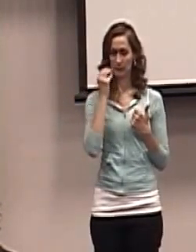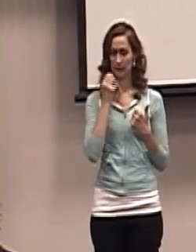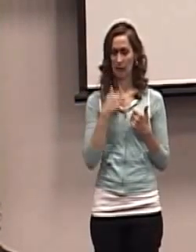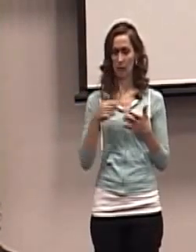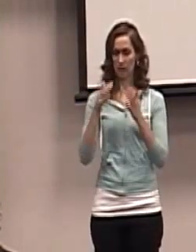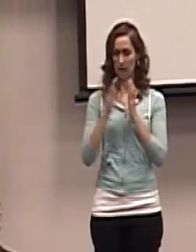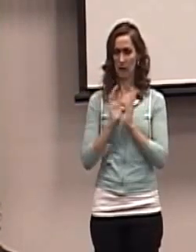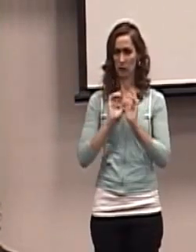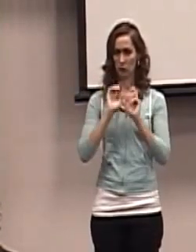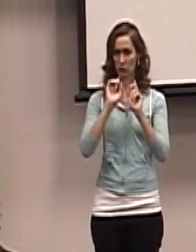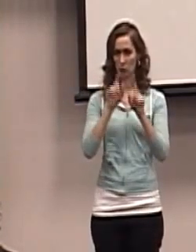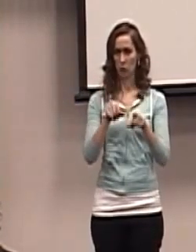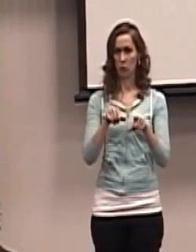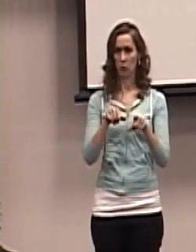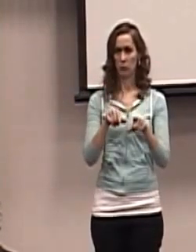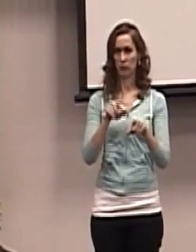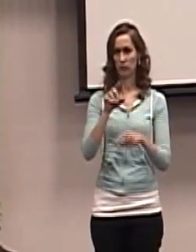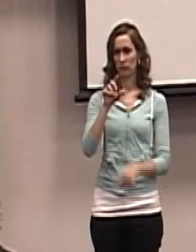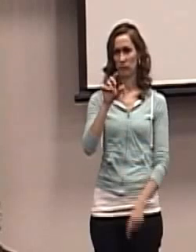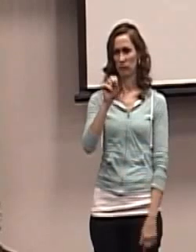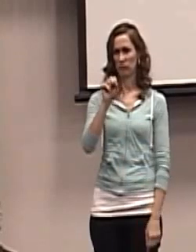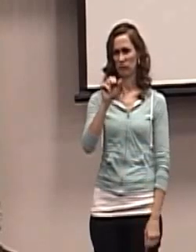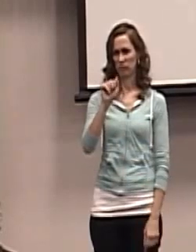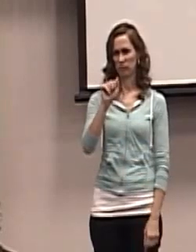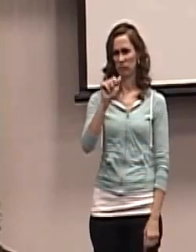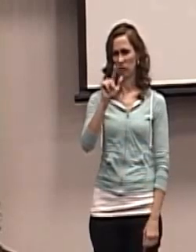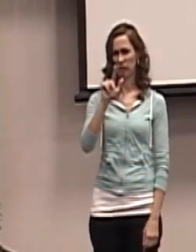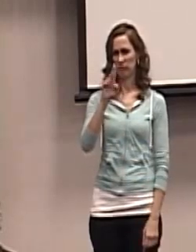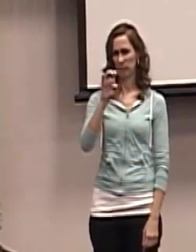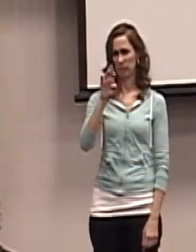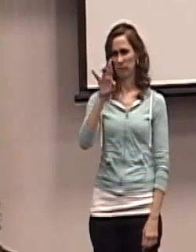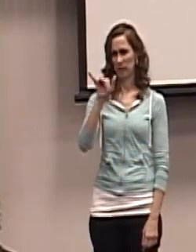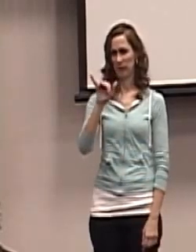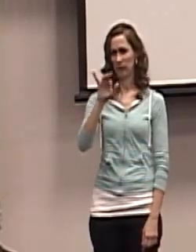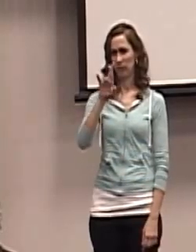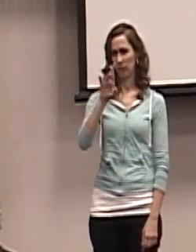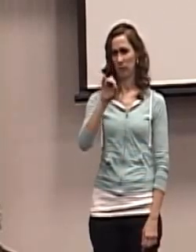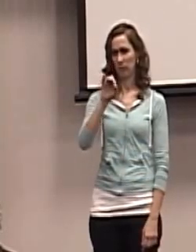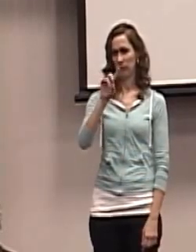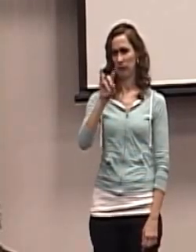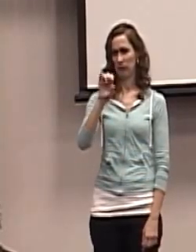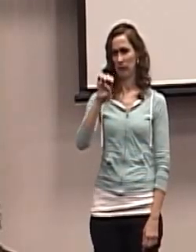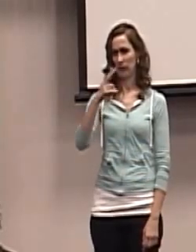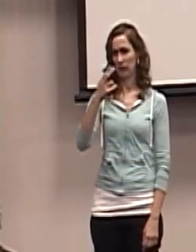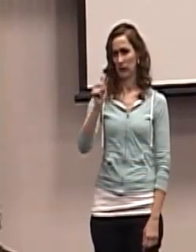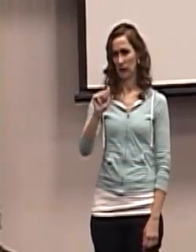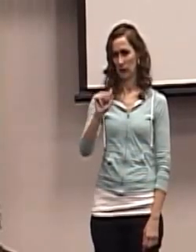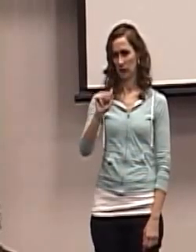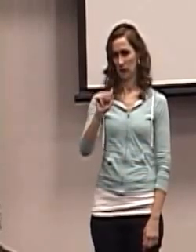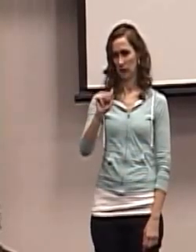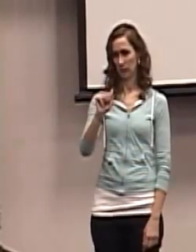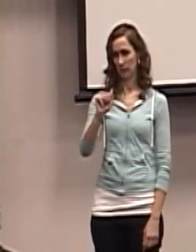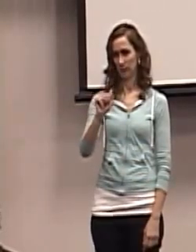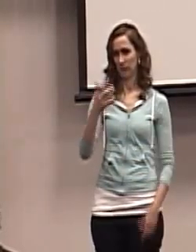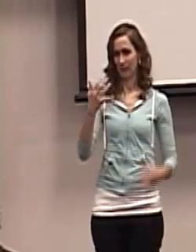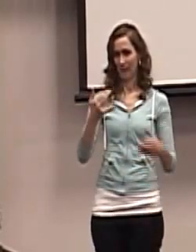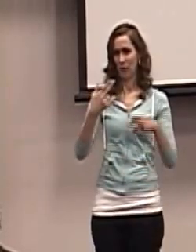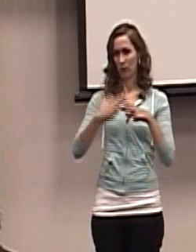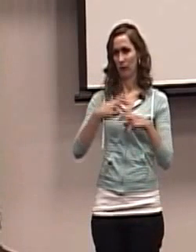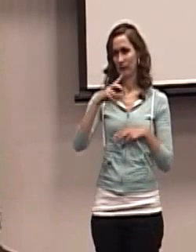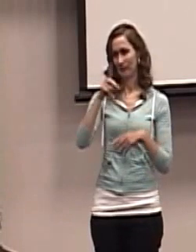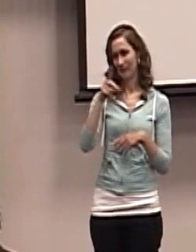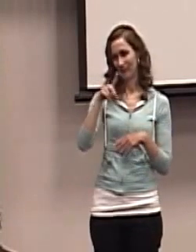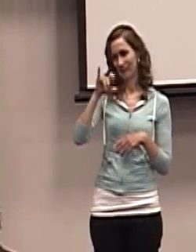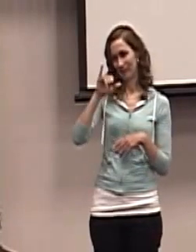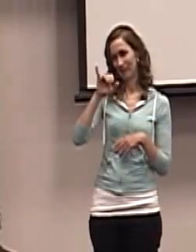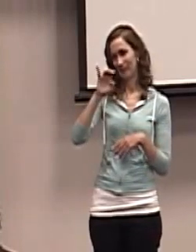go to Salisbury, Rhodesia. Some of you know where that is. Today it's Harare, Zimbabwe, but at the